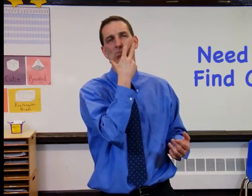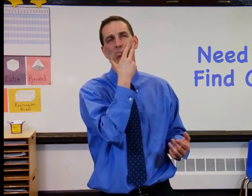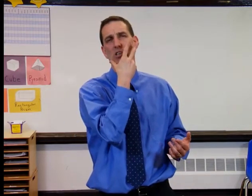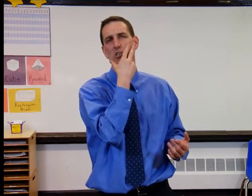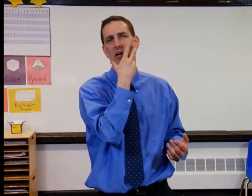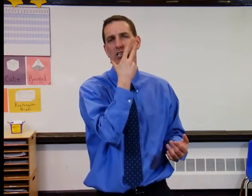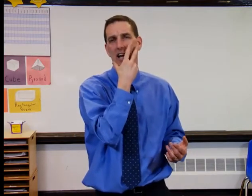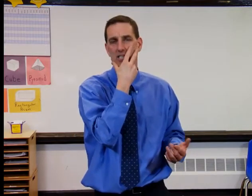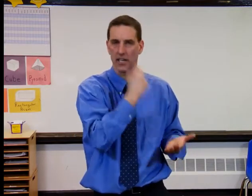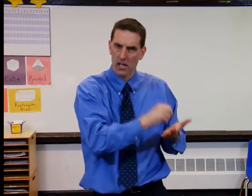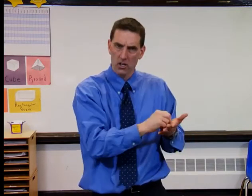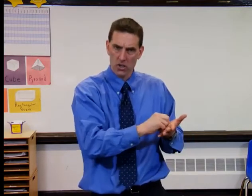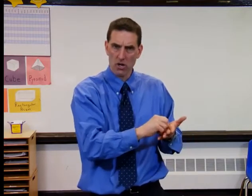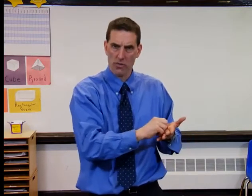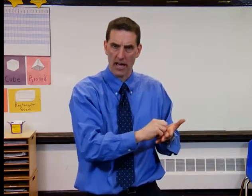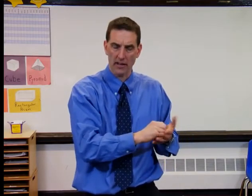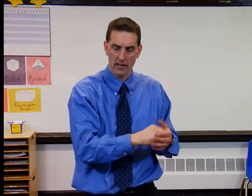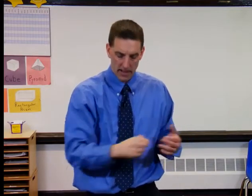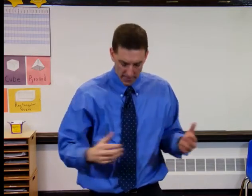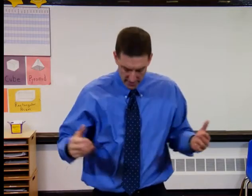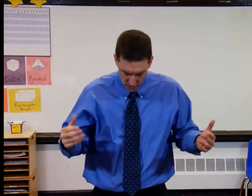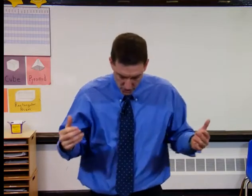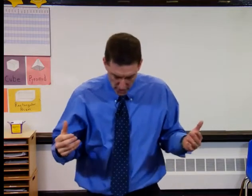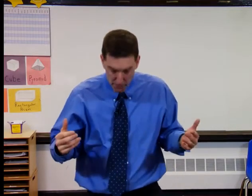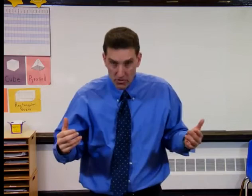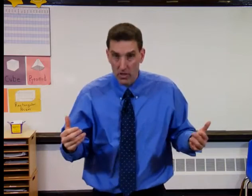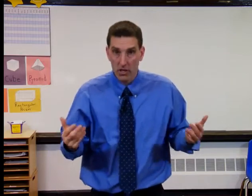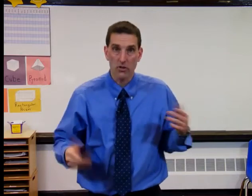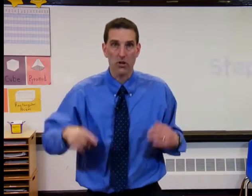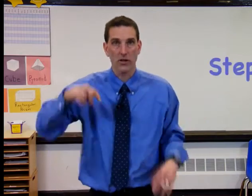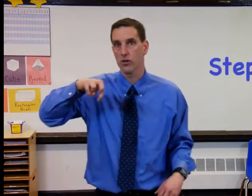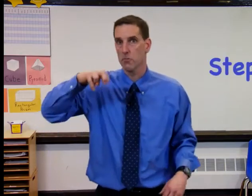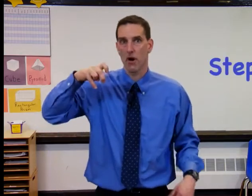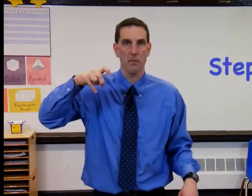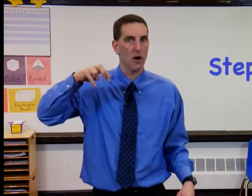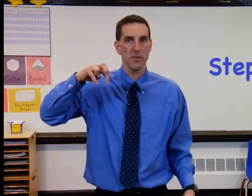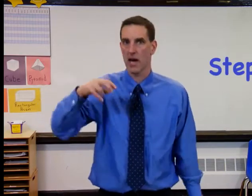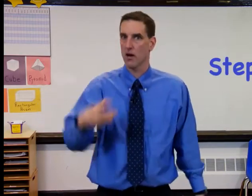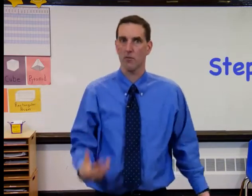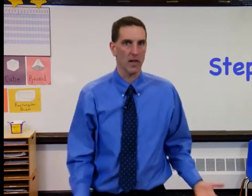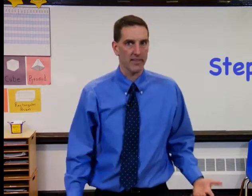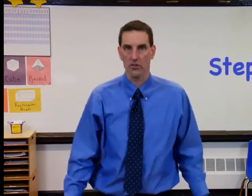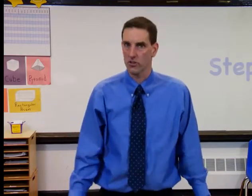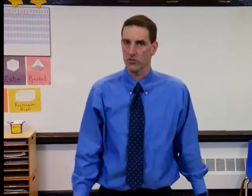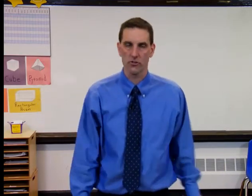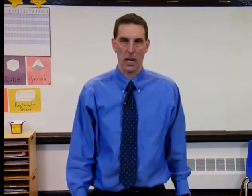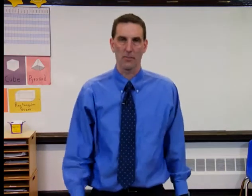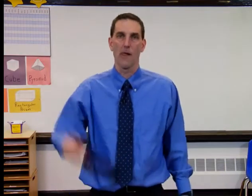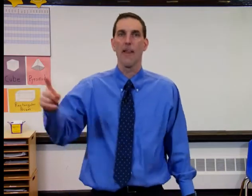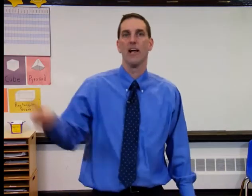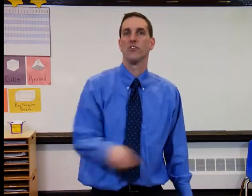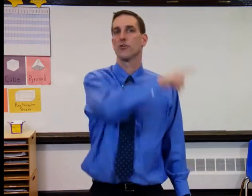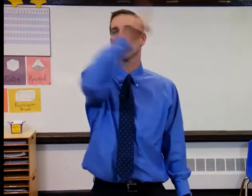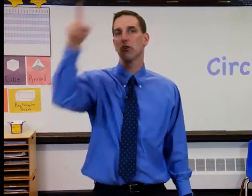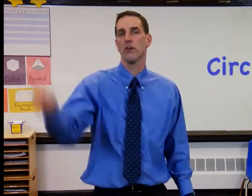What's the question asking? Show that. And then steps, I usually mark up and down like this. These are steps. And circle your